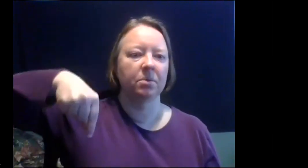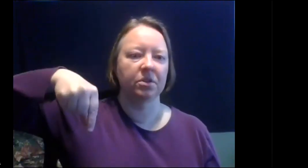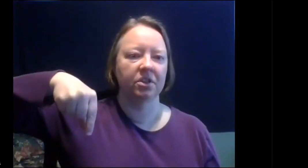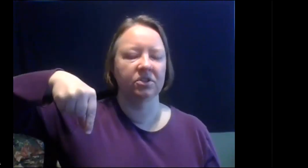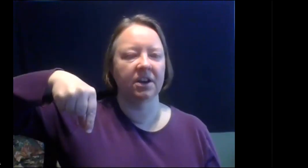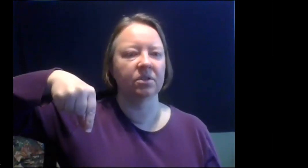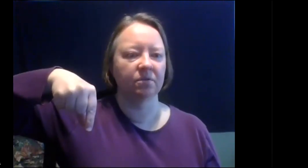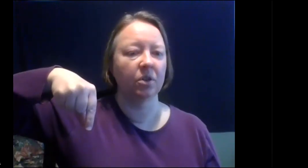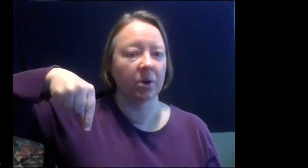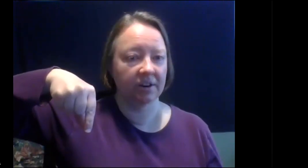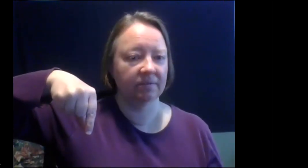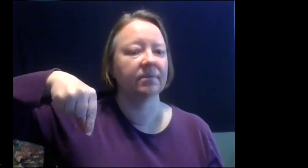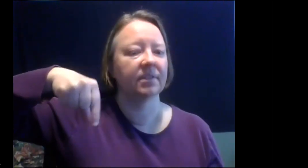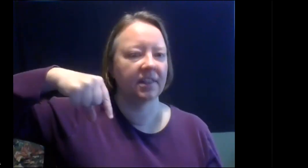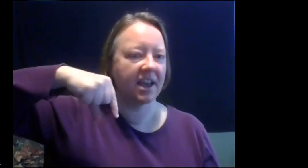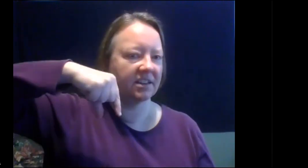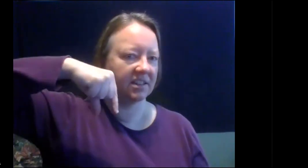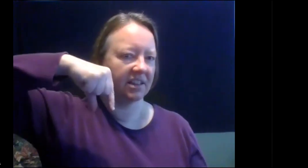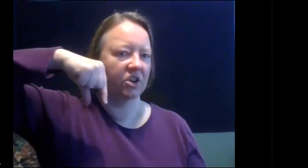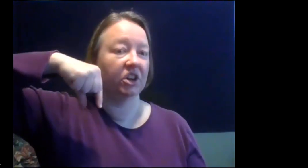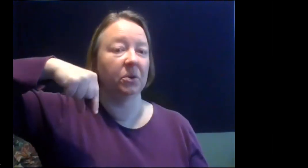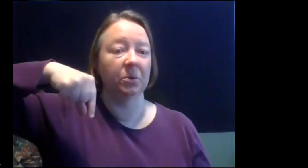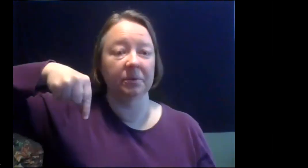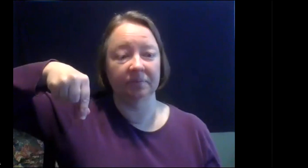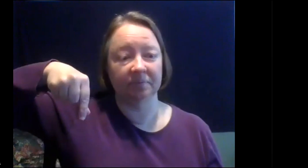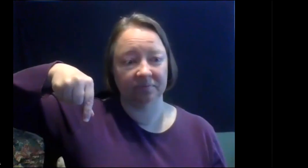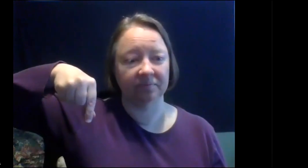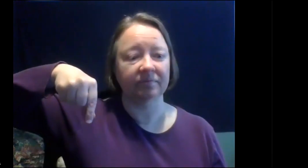both of those down to the floor, that is the letter Q.